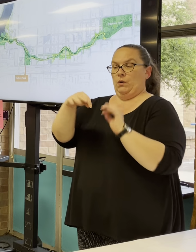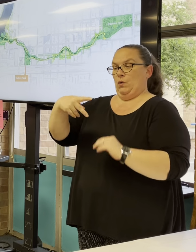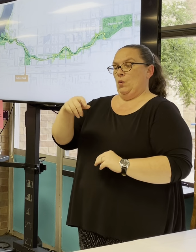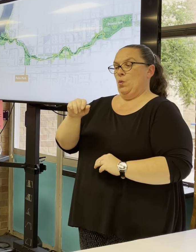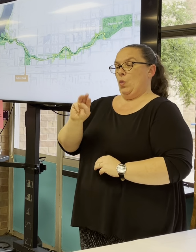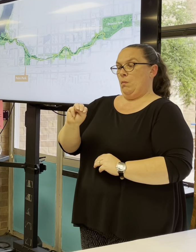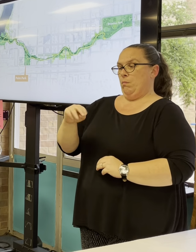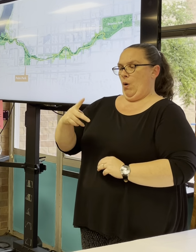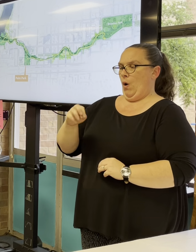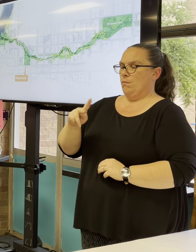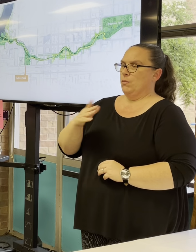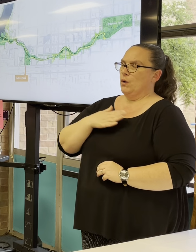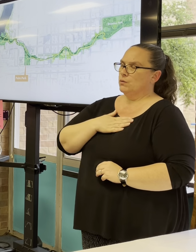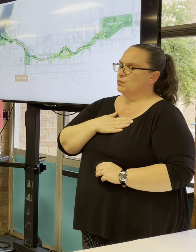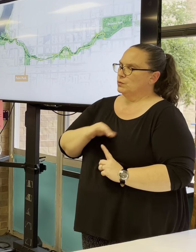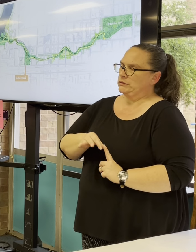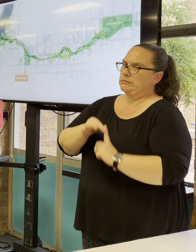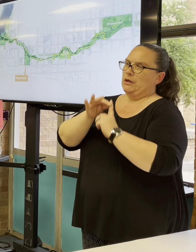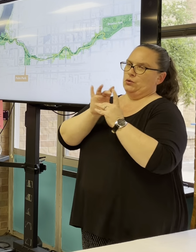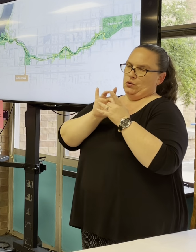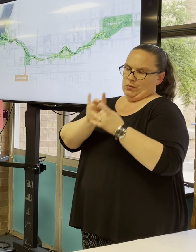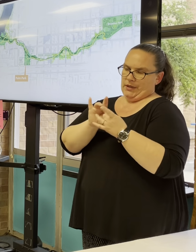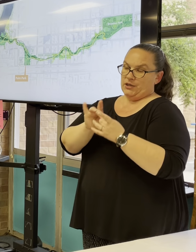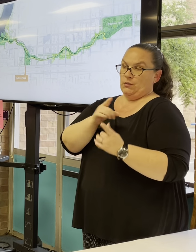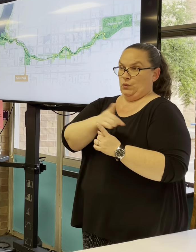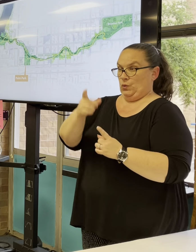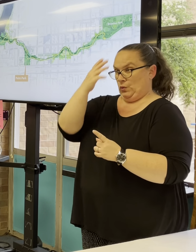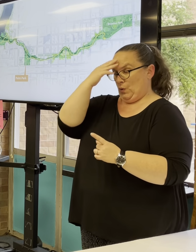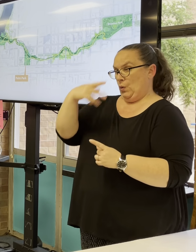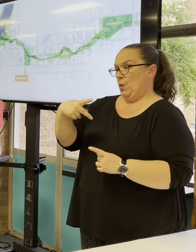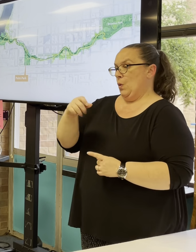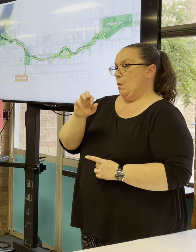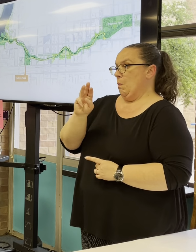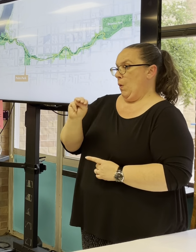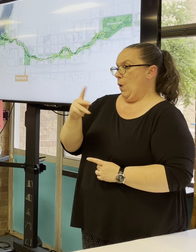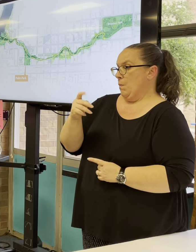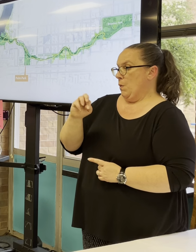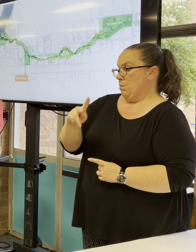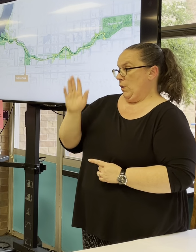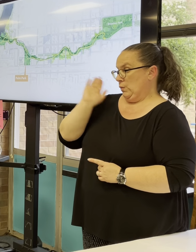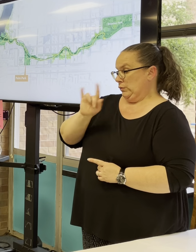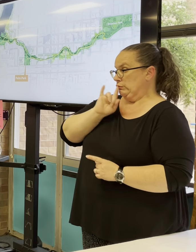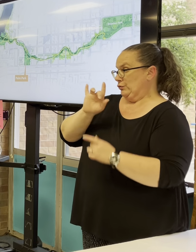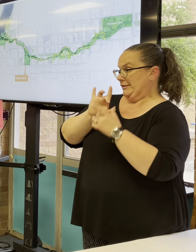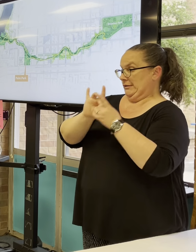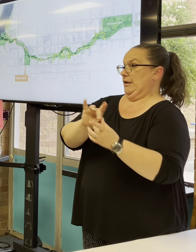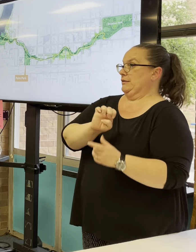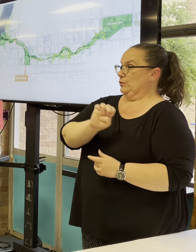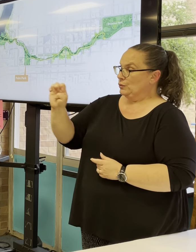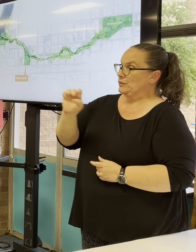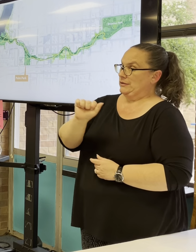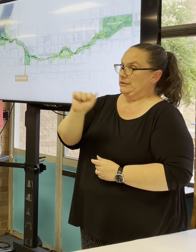there's a special relationship to it as well, because as you all know, Palm Park was once very connected to East Austin, and the